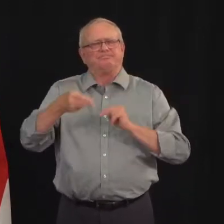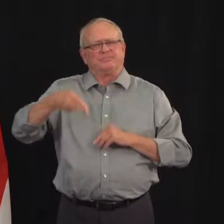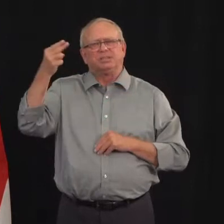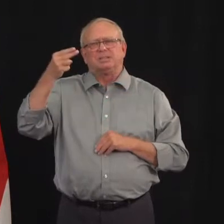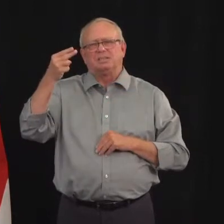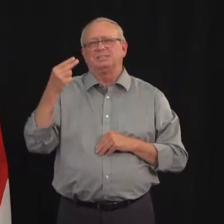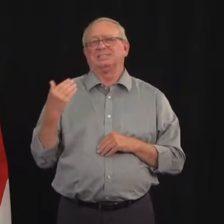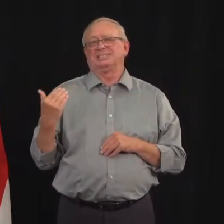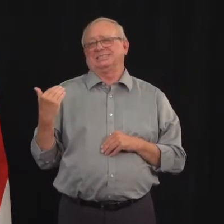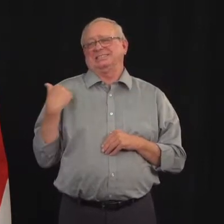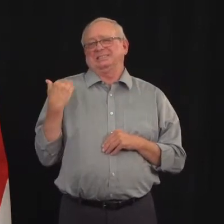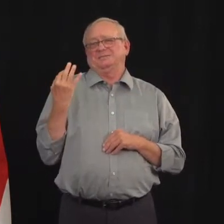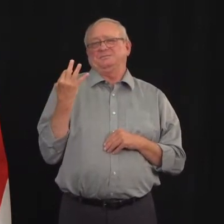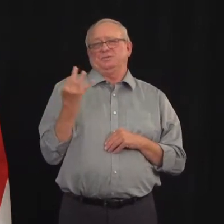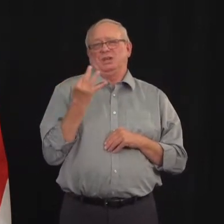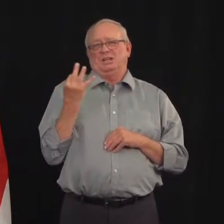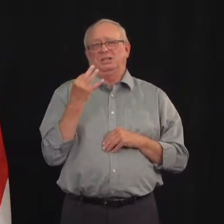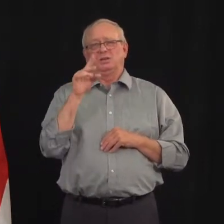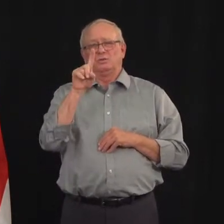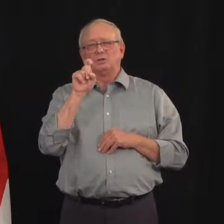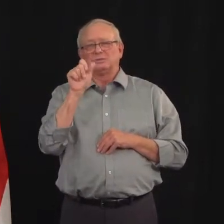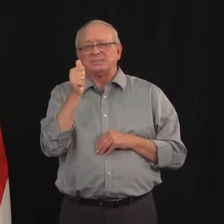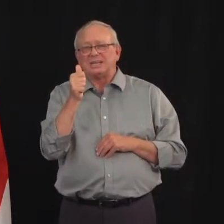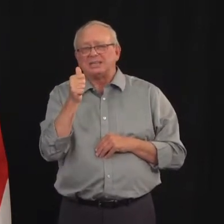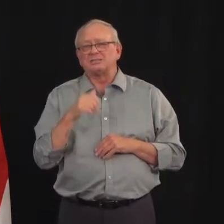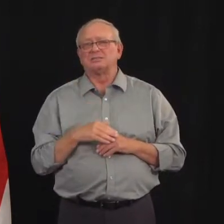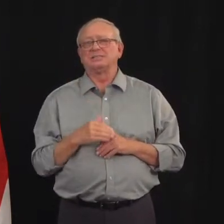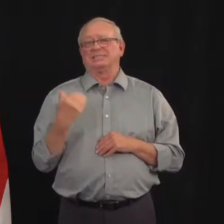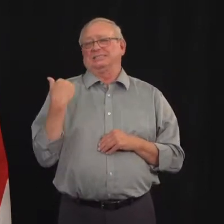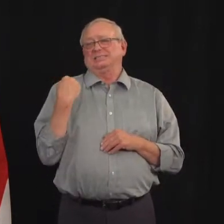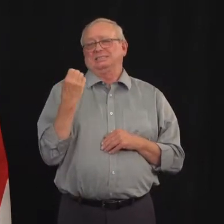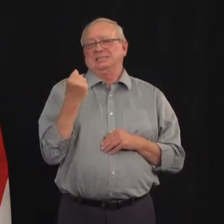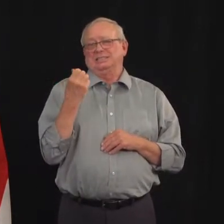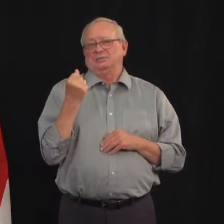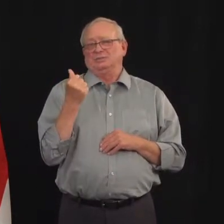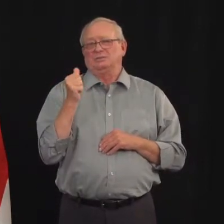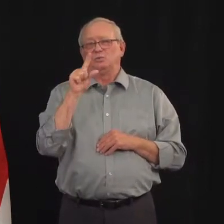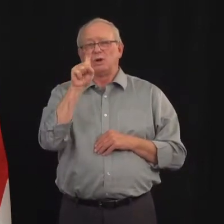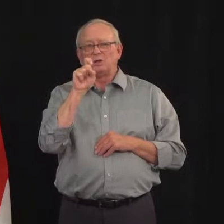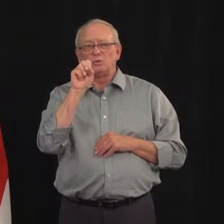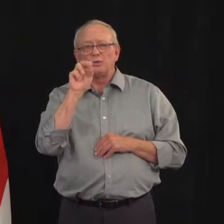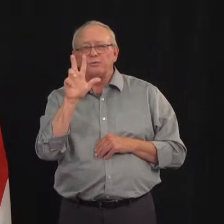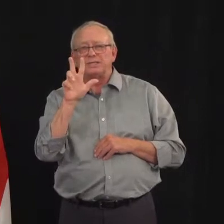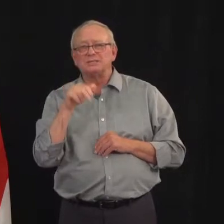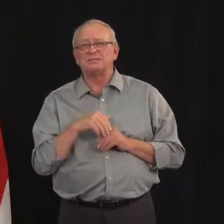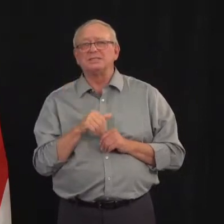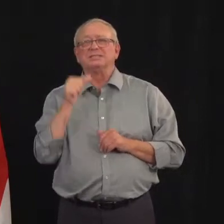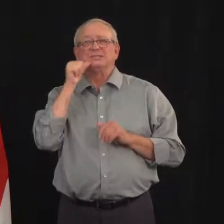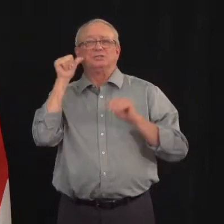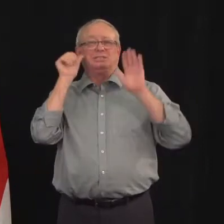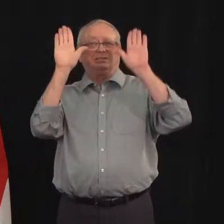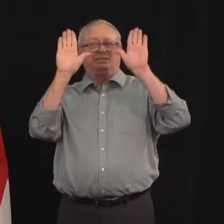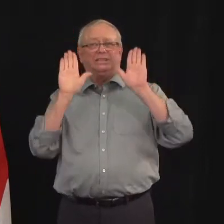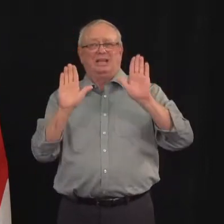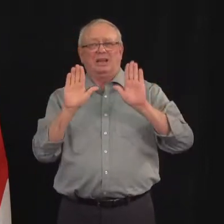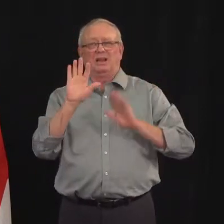new cases on Friday, 103 on Saturday, and 91 on Sunday.